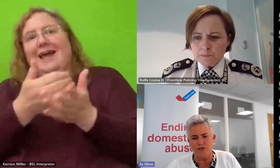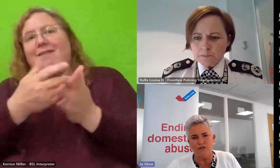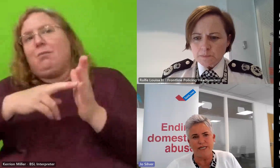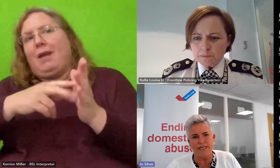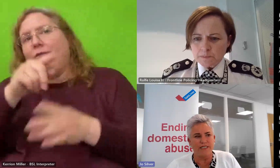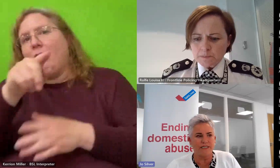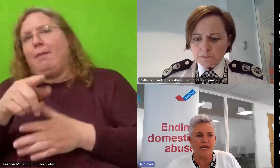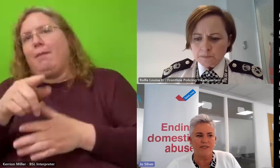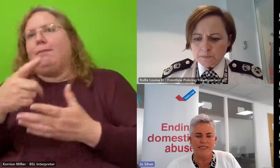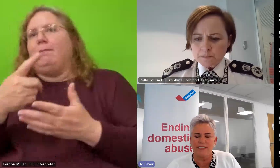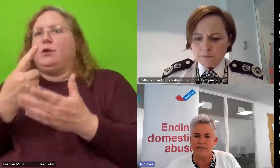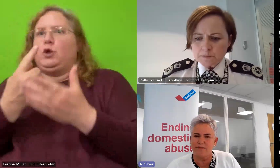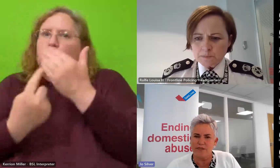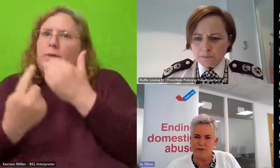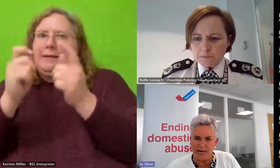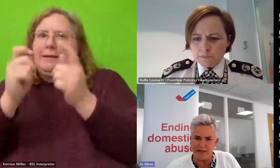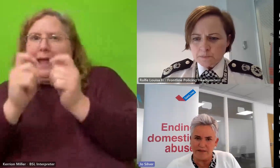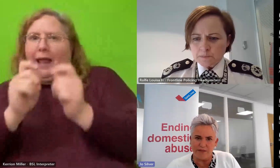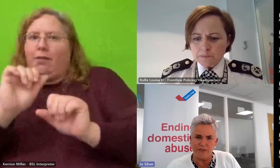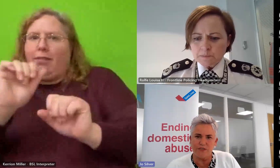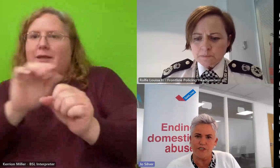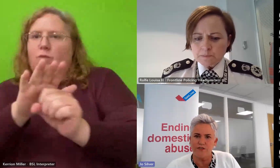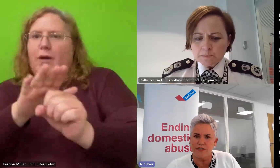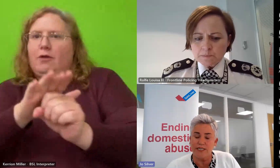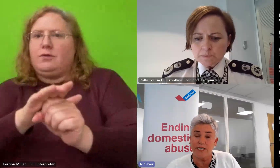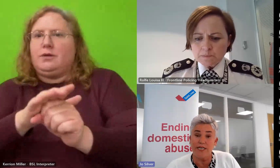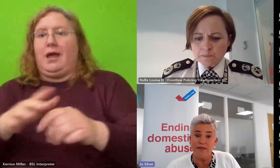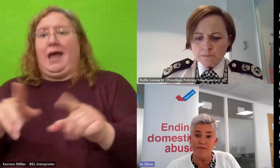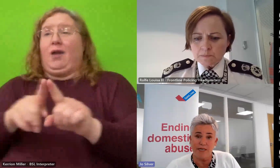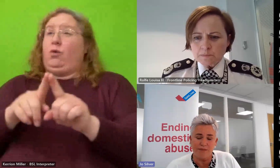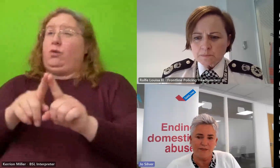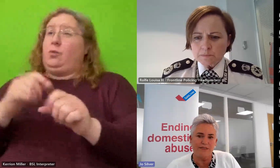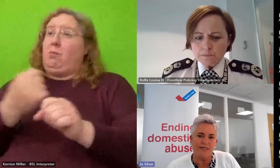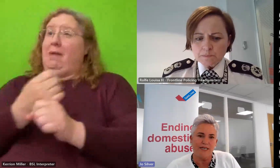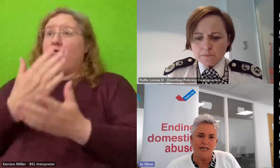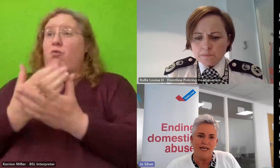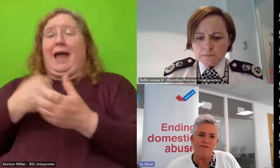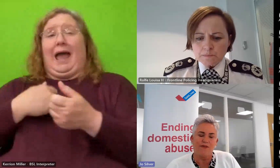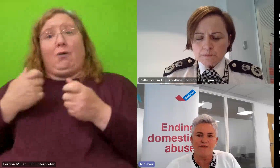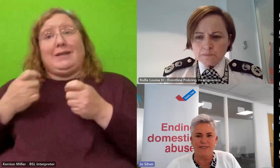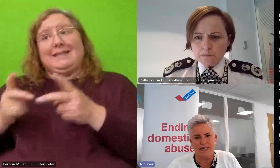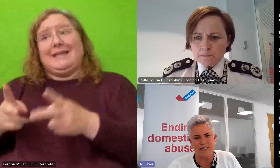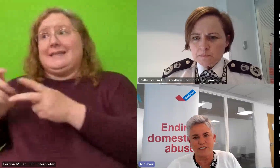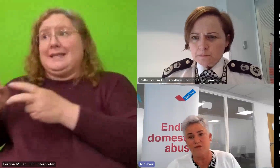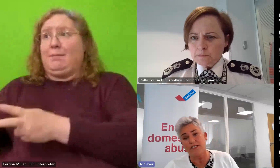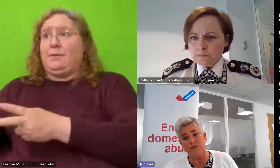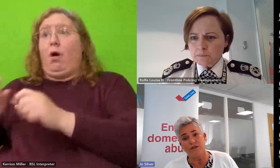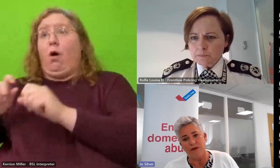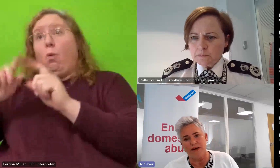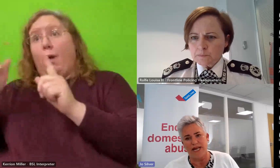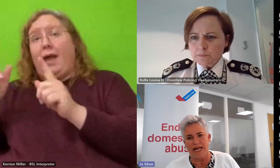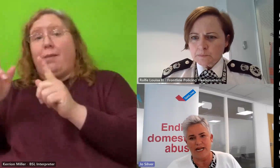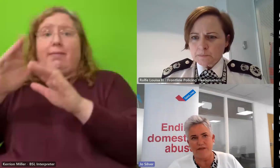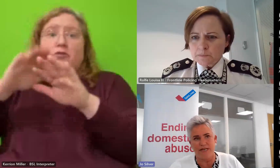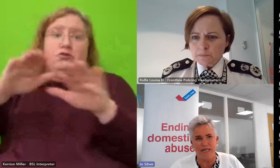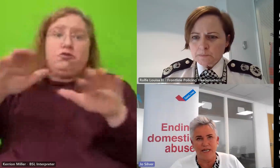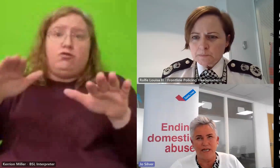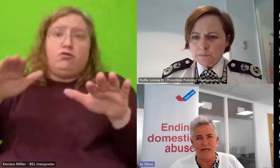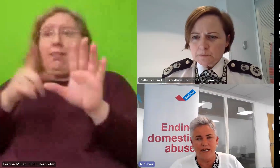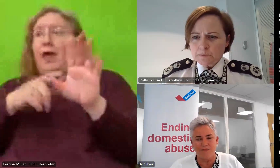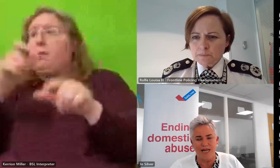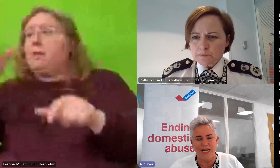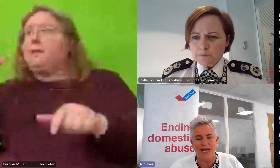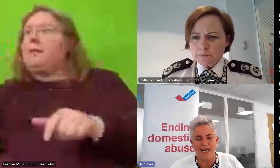and ensuring that our systems are aware that the children and the young people involved in that. So when I talk about